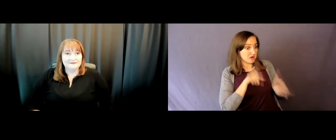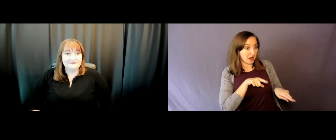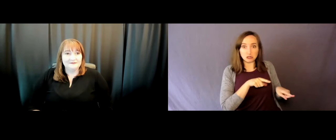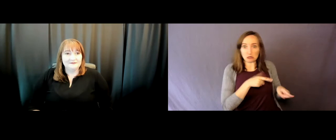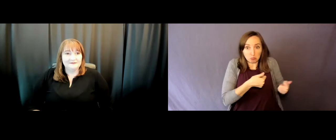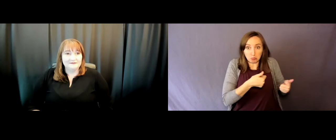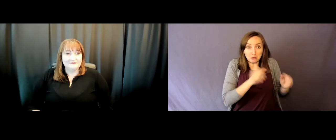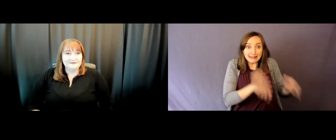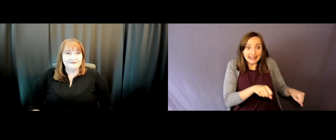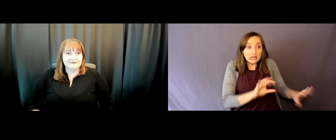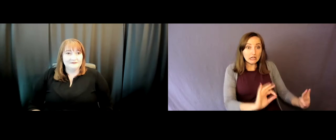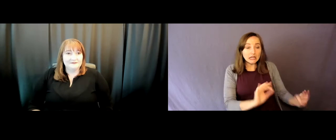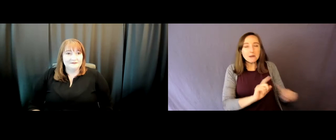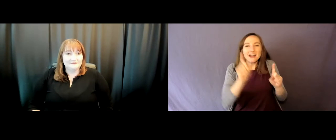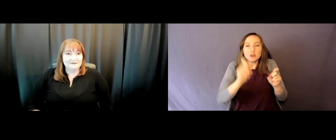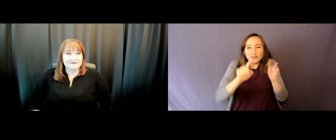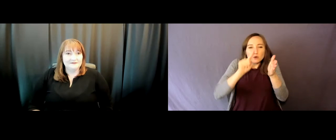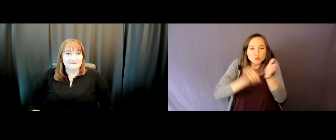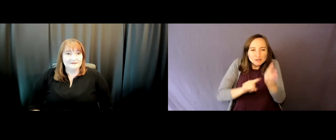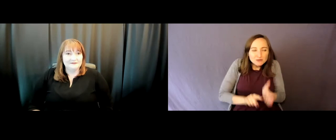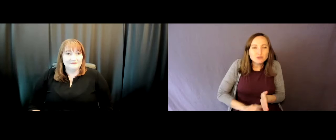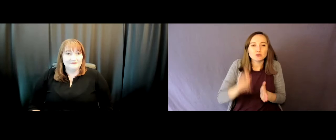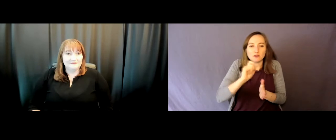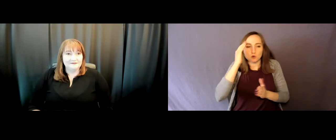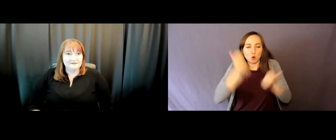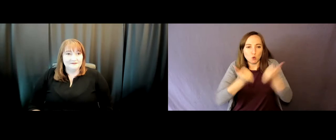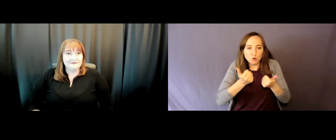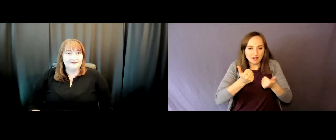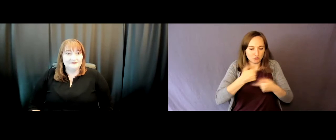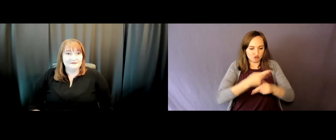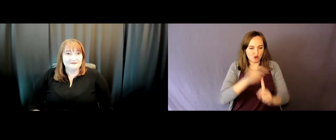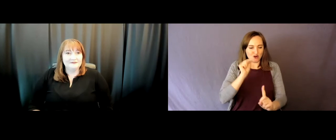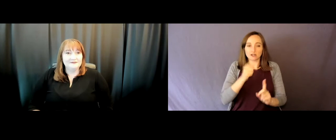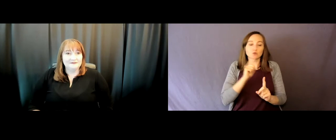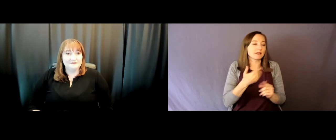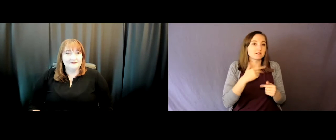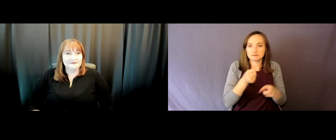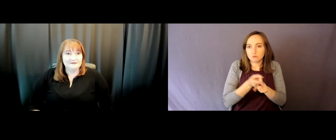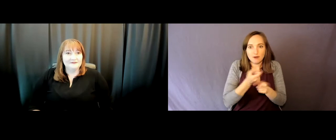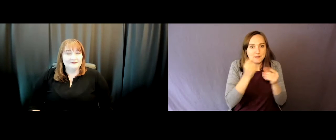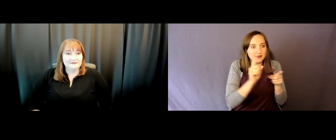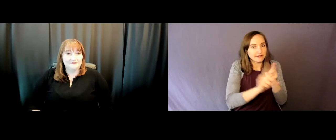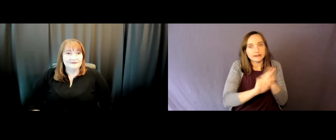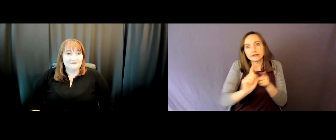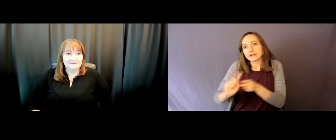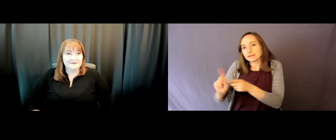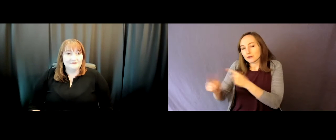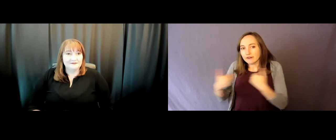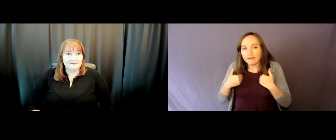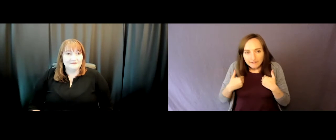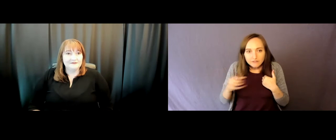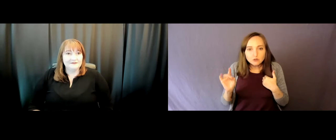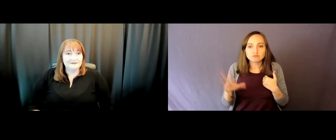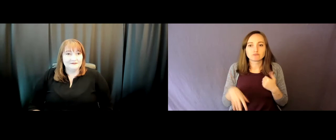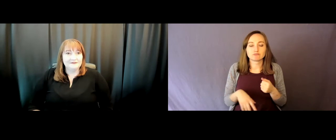work really great. But yeah, you just have to do your research and you have to really know what product you're buying because there's so many different kinds out there now. And